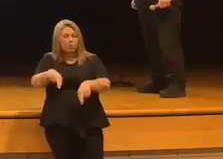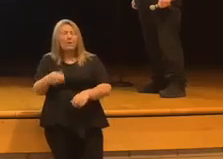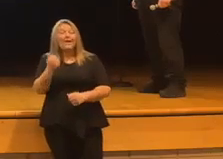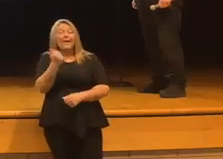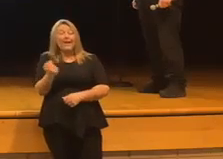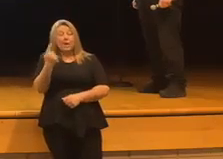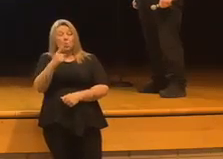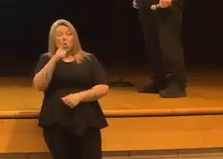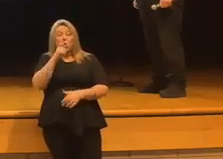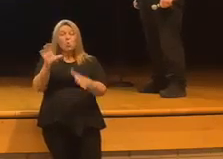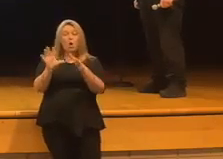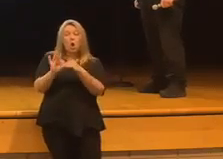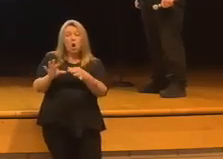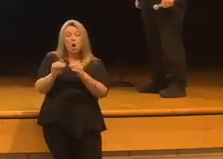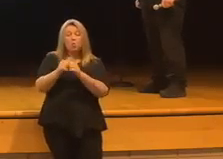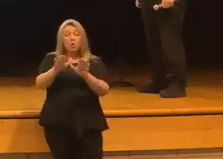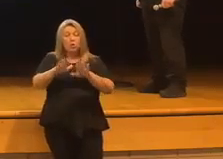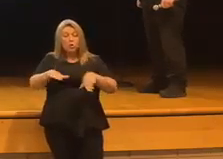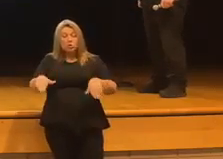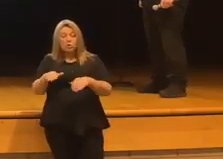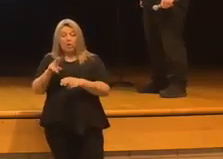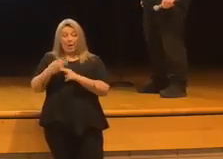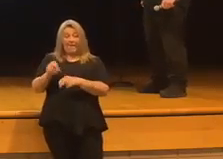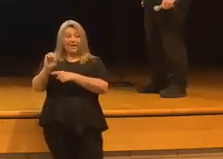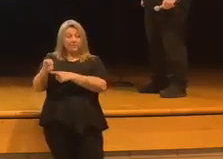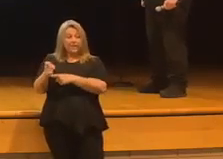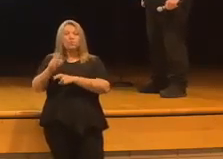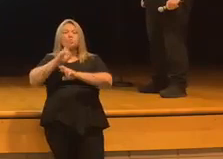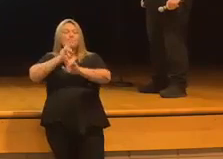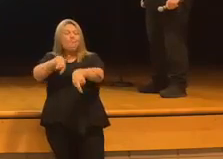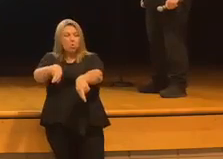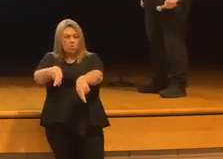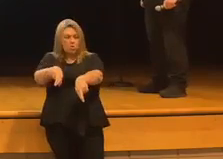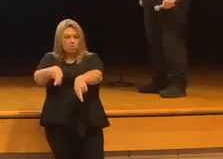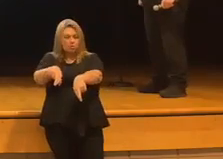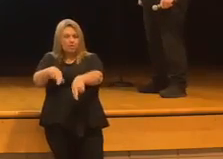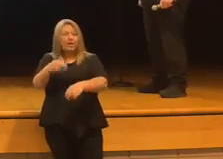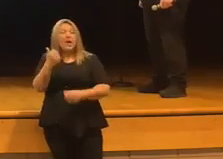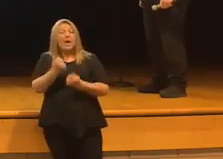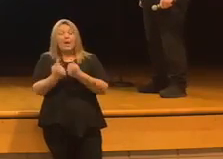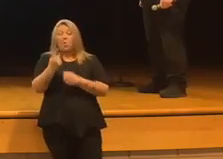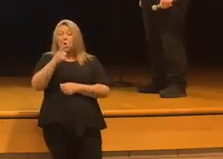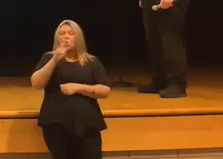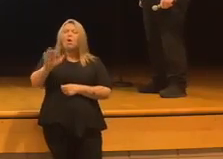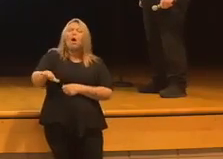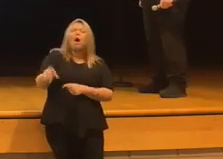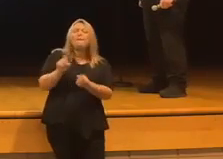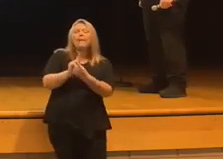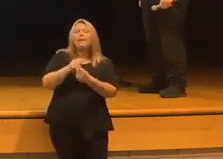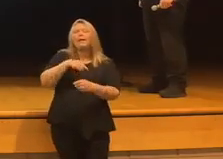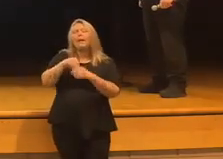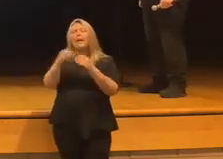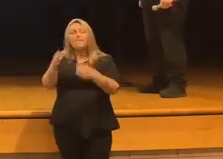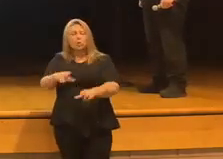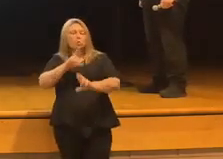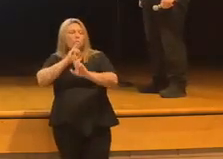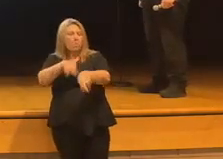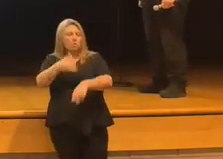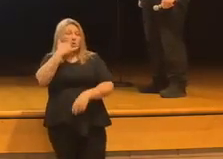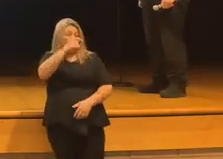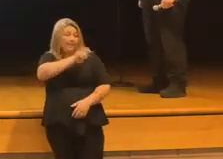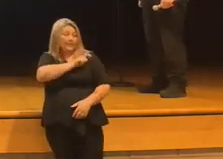child in a sexual manner, report them. Anyone who asks your child to meet in person, report them. Call law